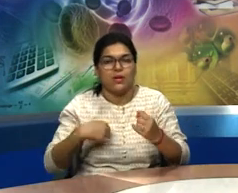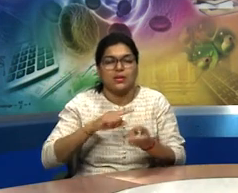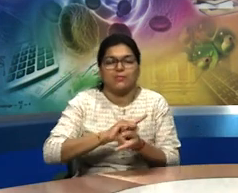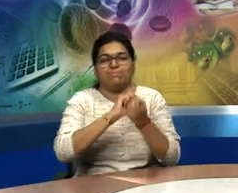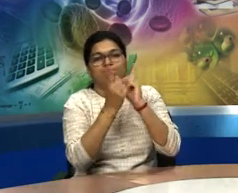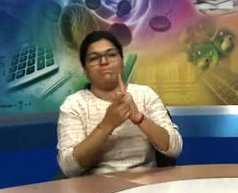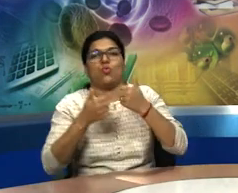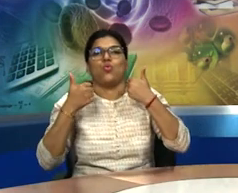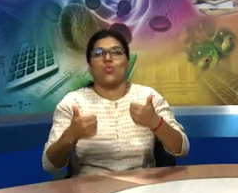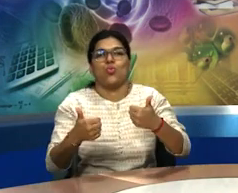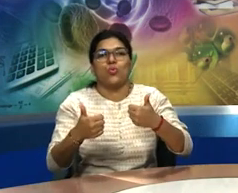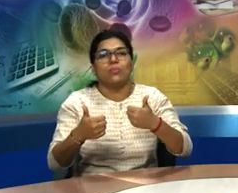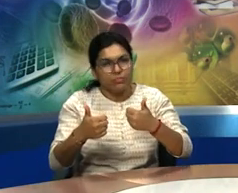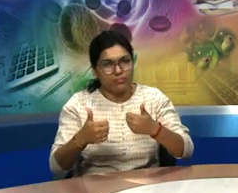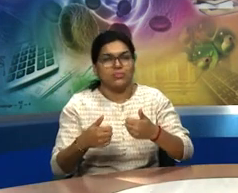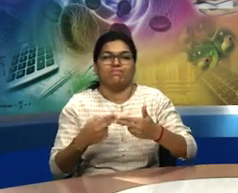So, this is the story written by